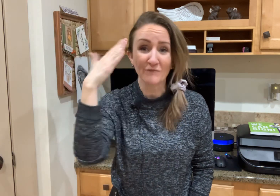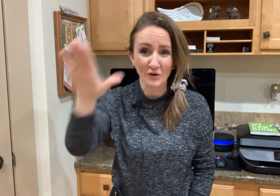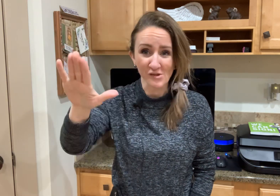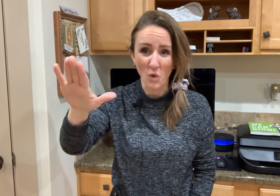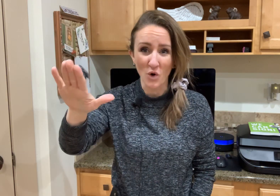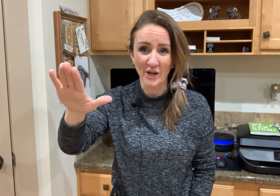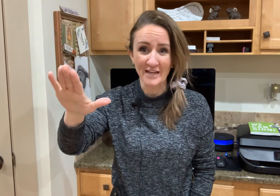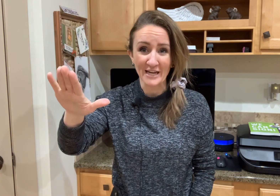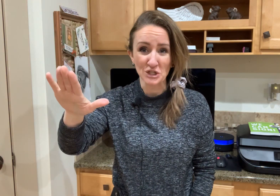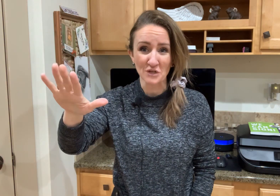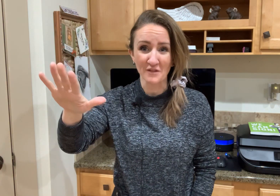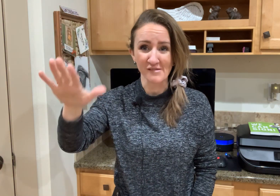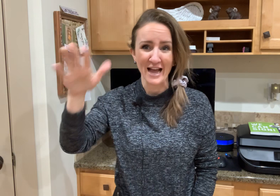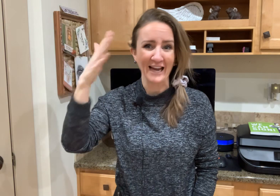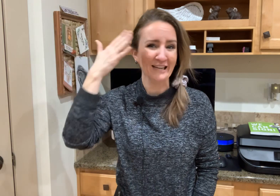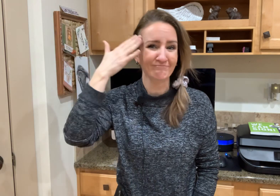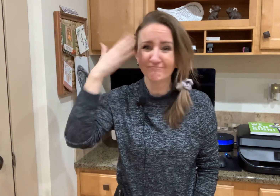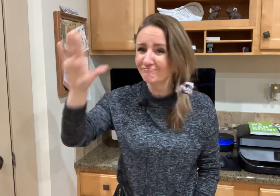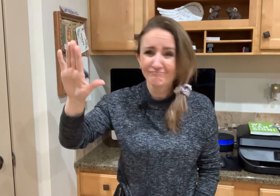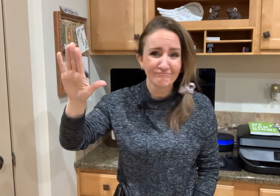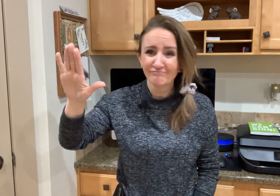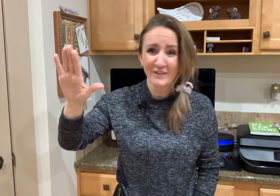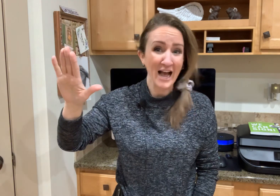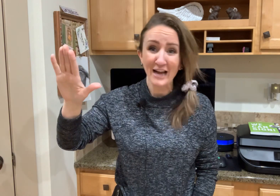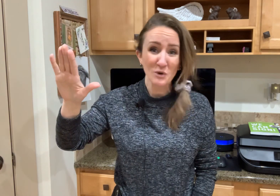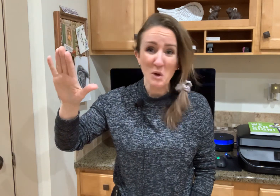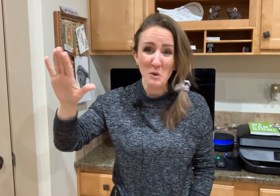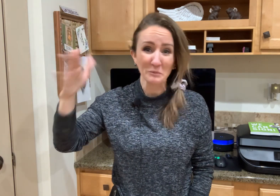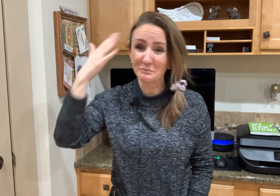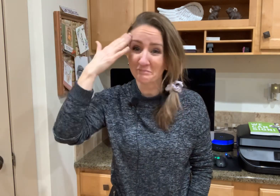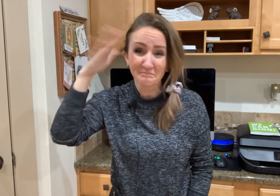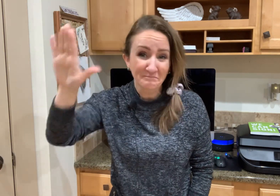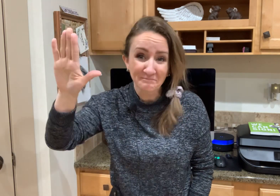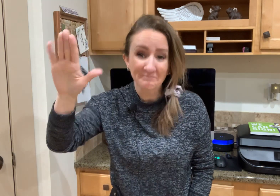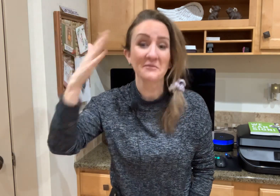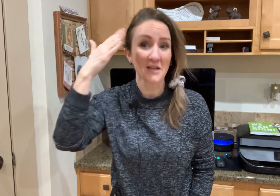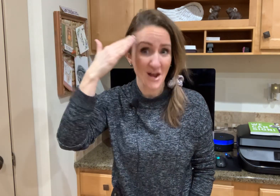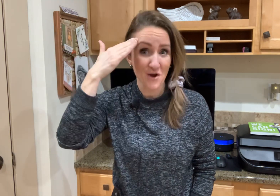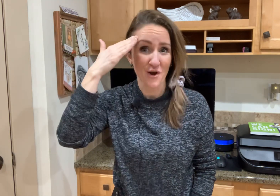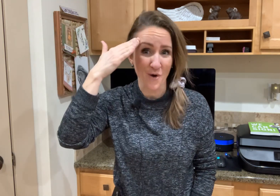the orientation of the sign. I don't know. And no.